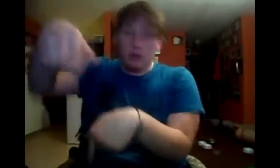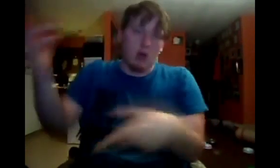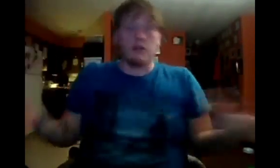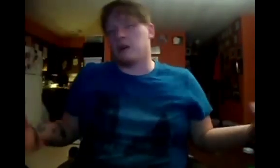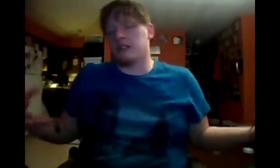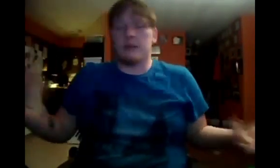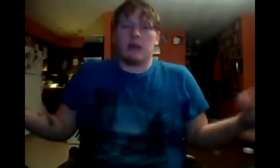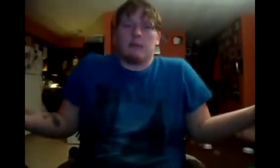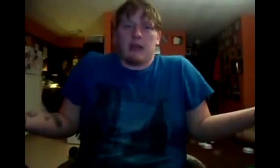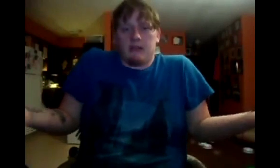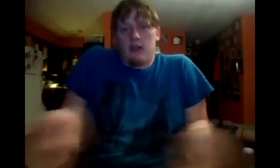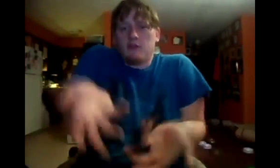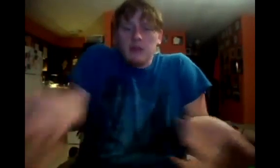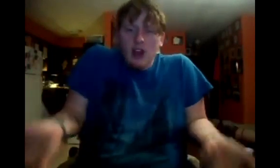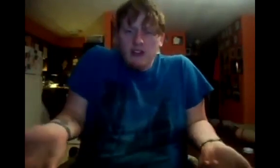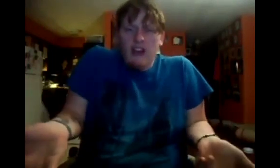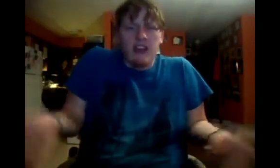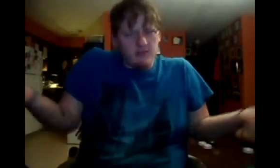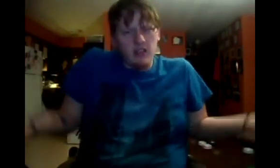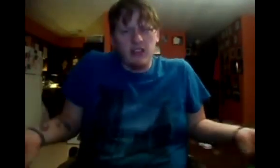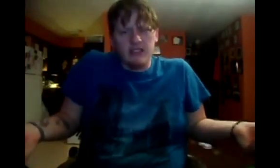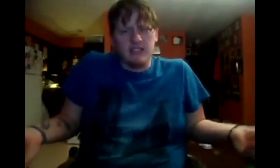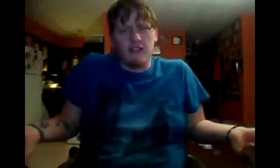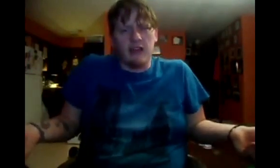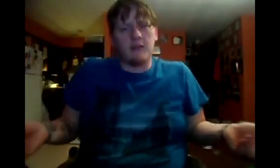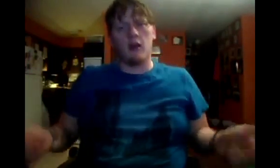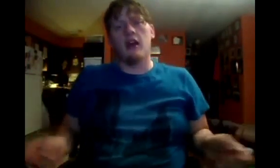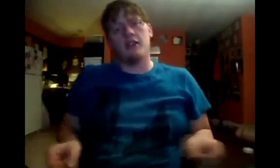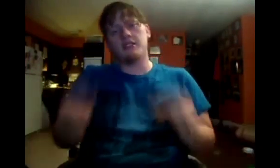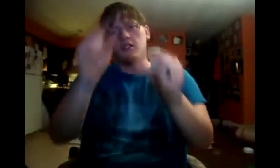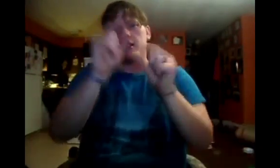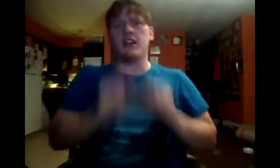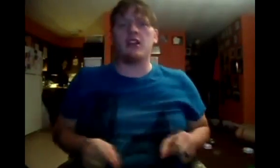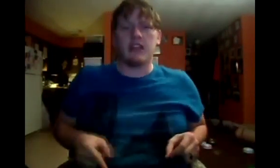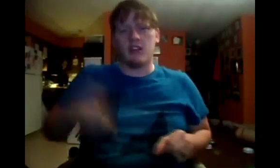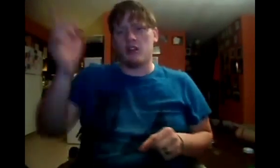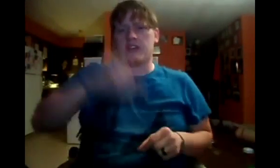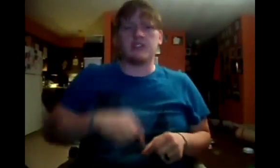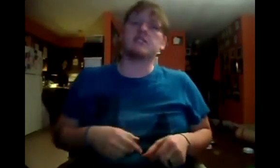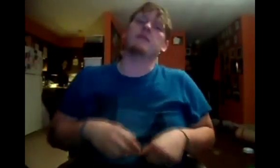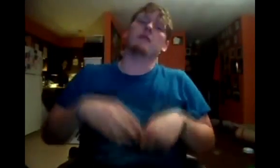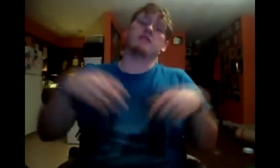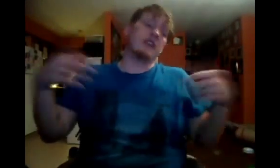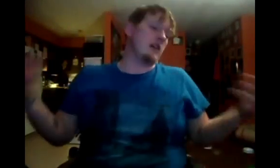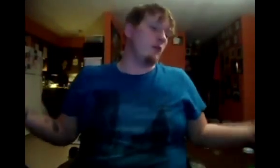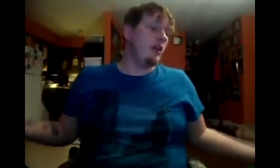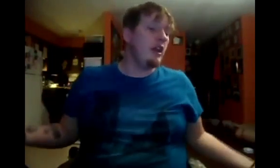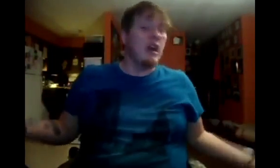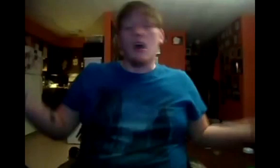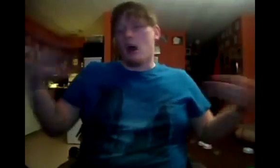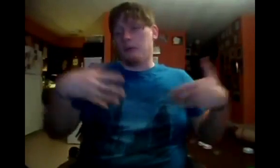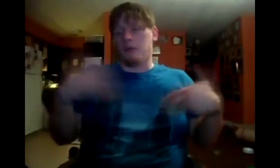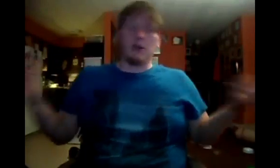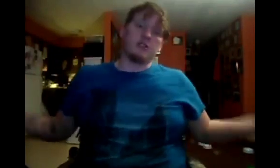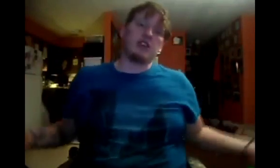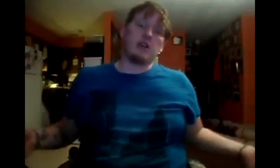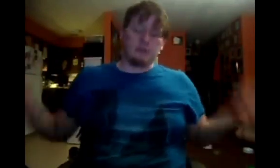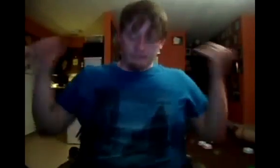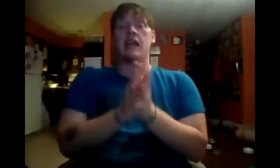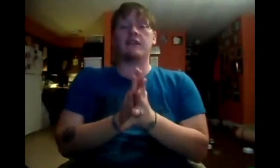down below as well. It's a big red button. You know, it's really hard to find. Really easy to find, you know? And there's a little gear you can get notifications, get posted anytime we upload here on the channel. And